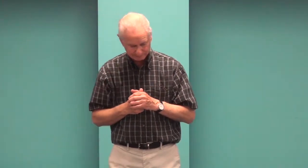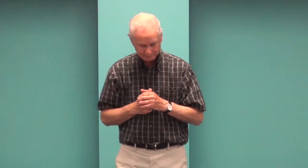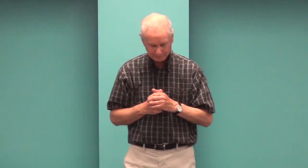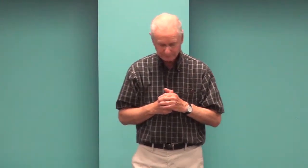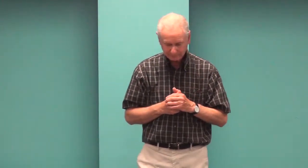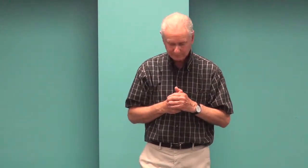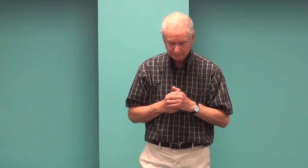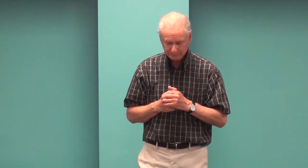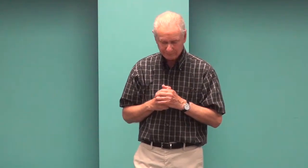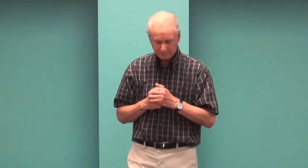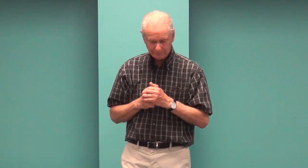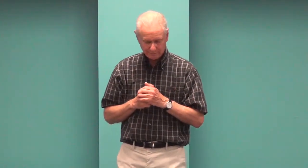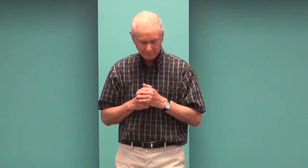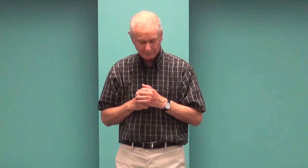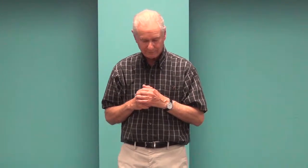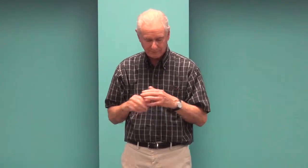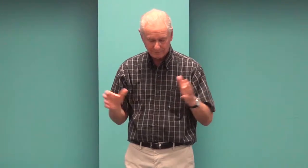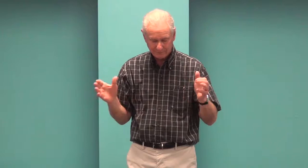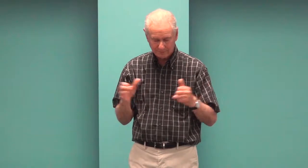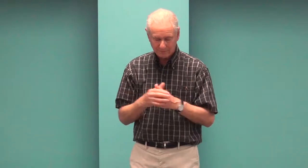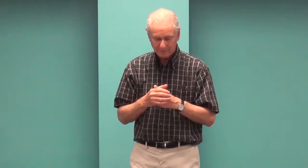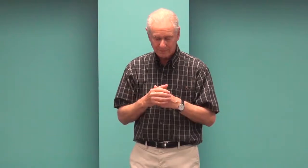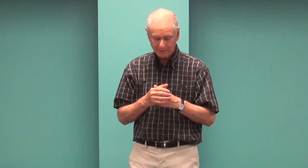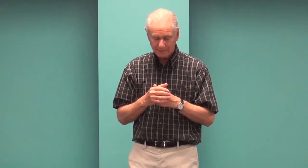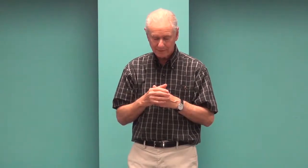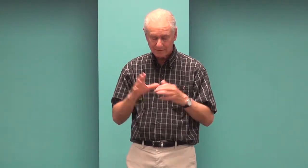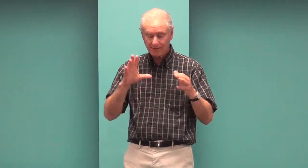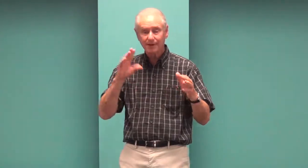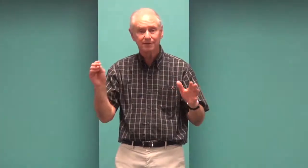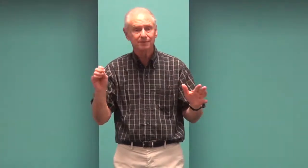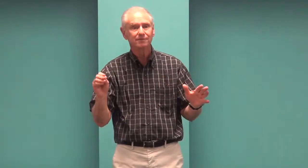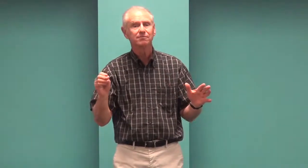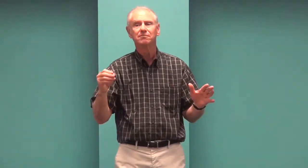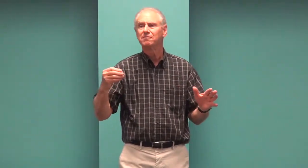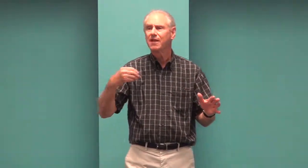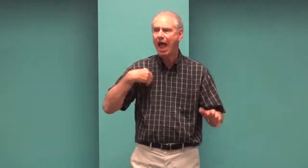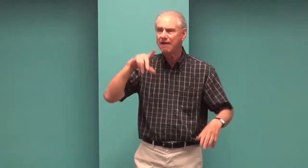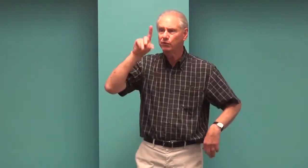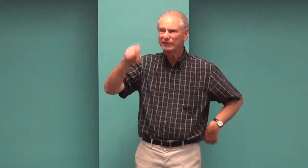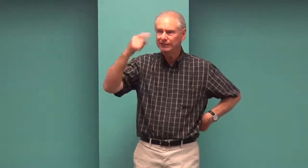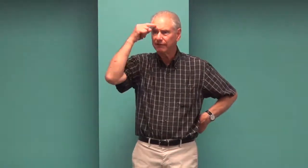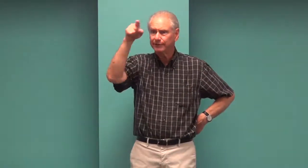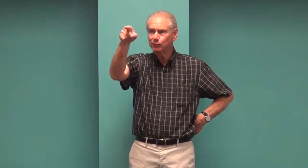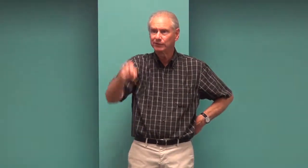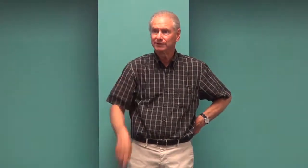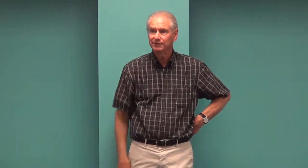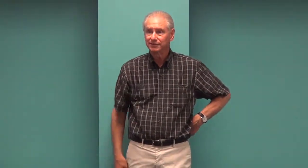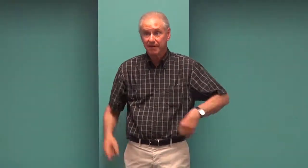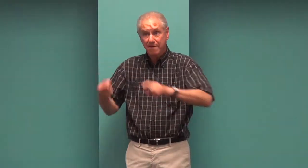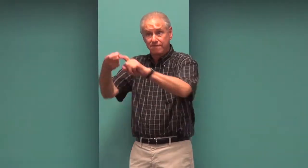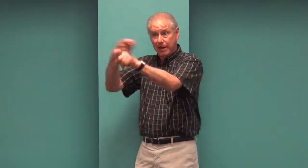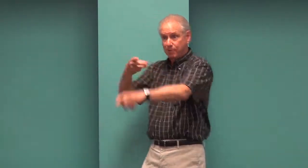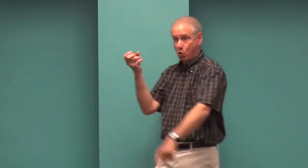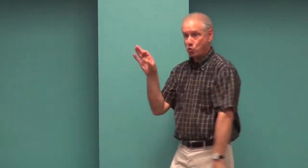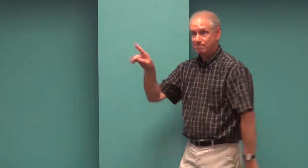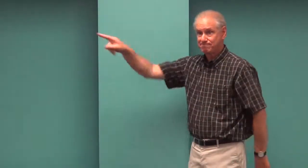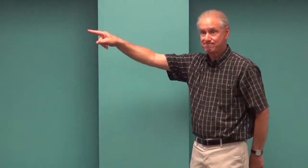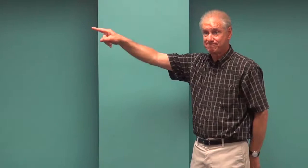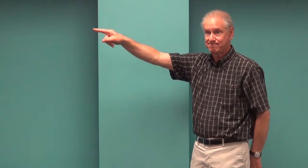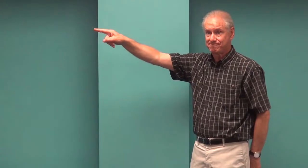for the deaf community. And But I have a question for you, Tyler. This